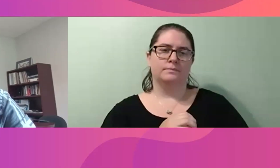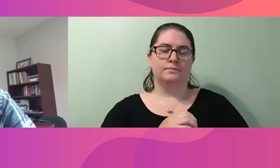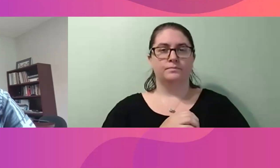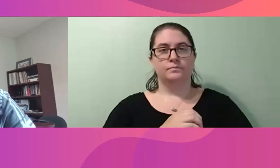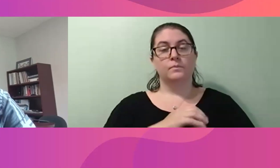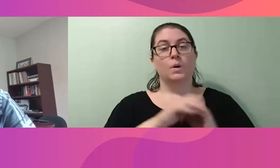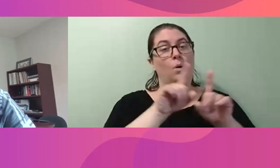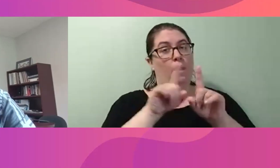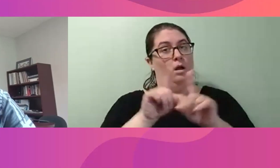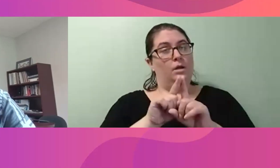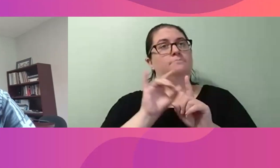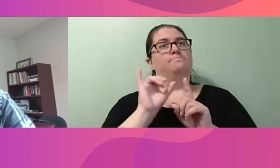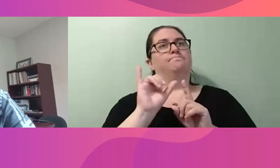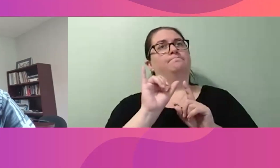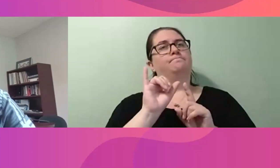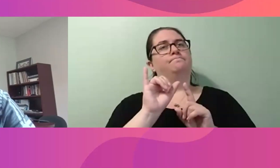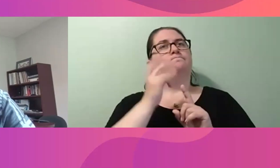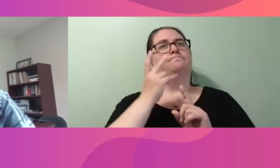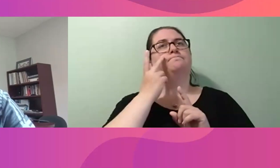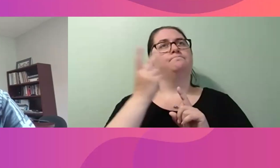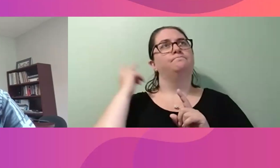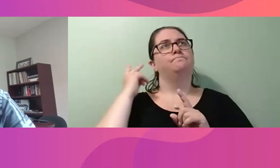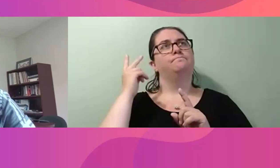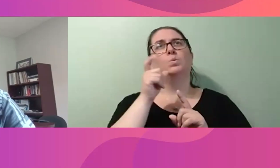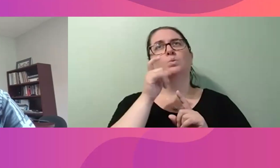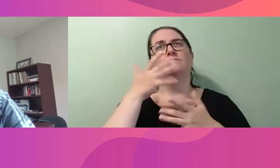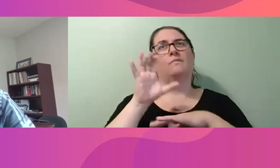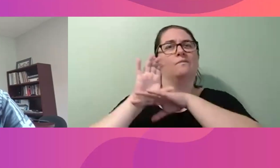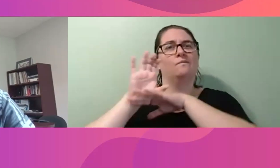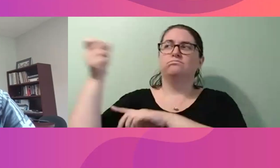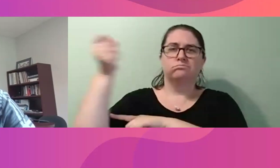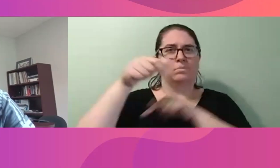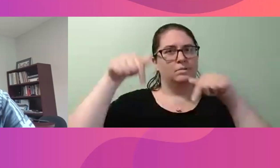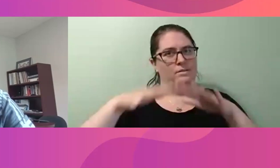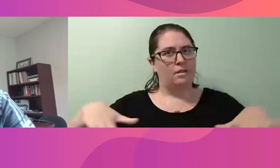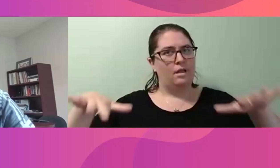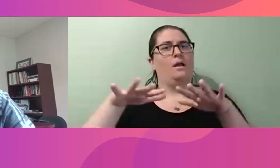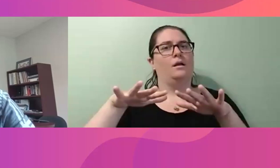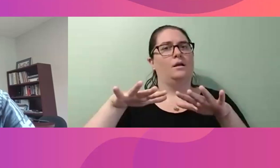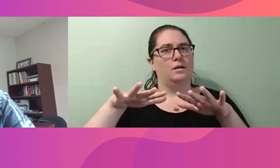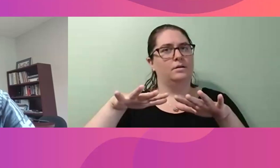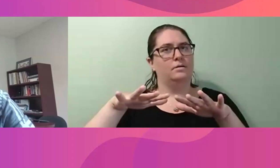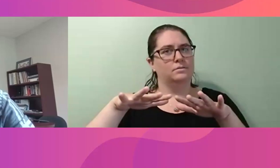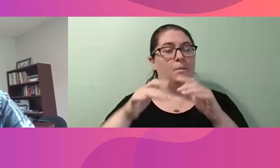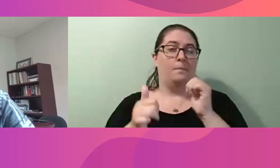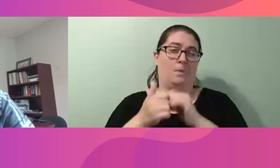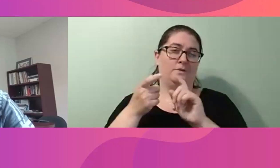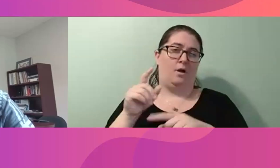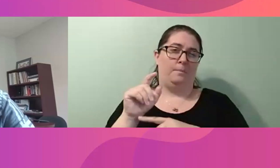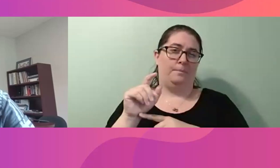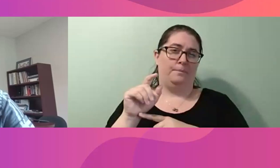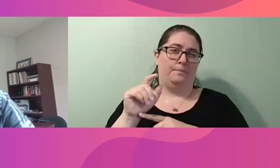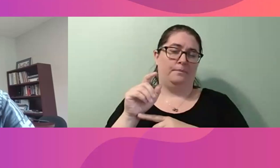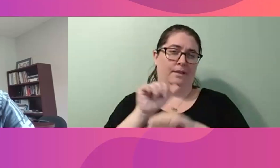We also reflect on those who came to this land involuntarily, particularly those brought to these lands because of the transatlantic